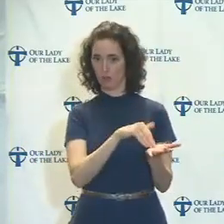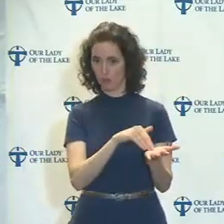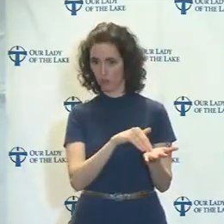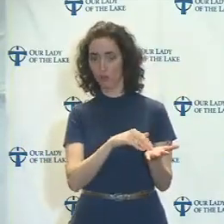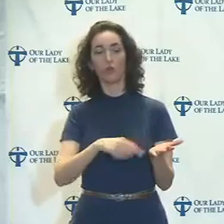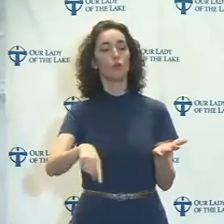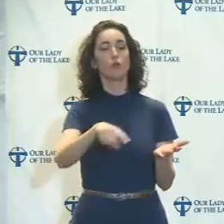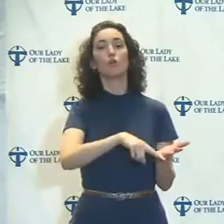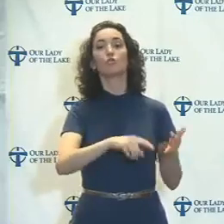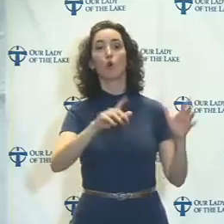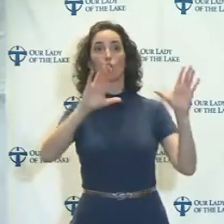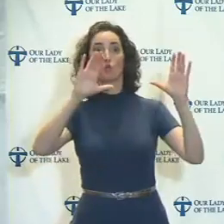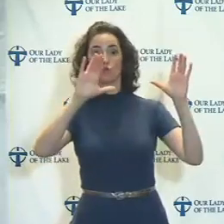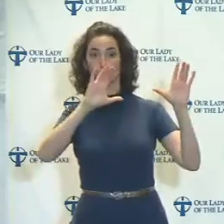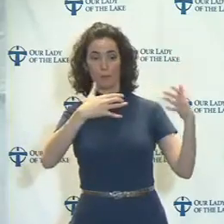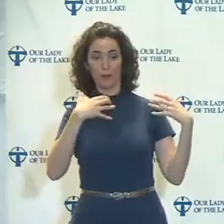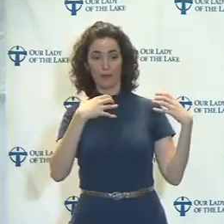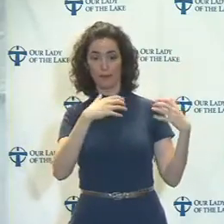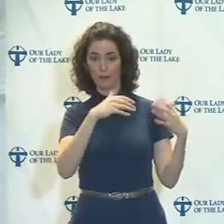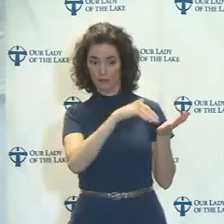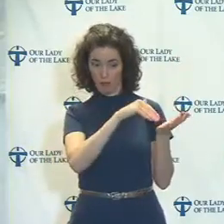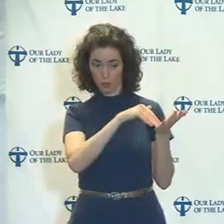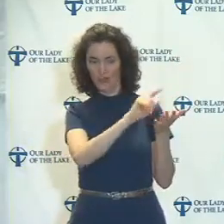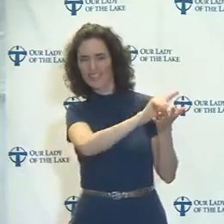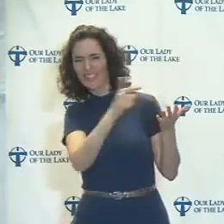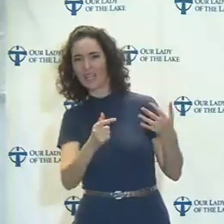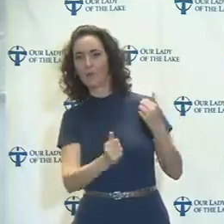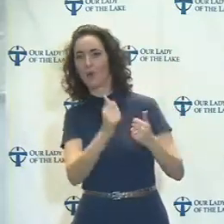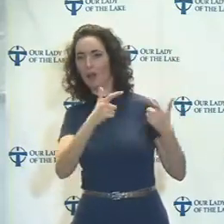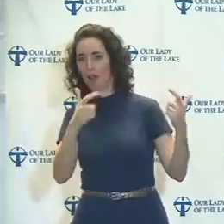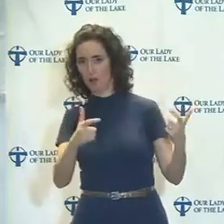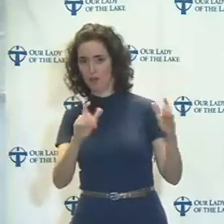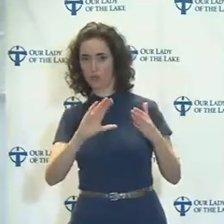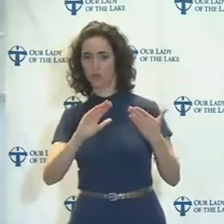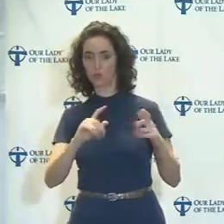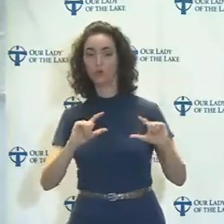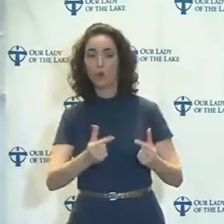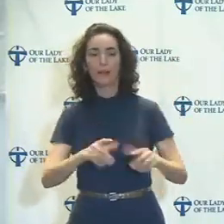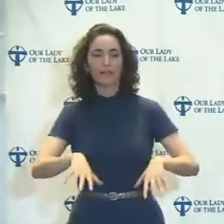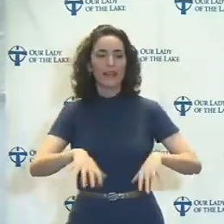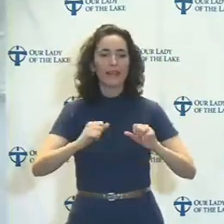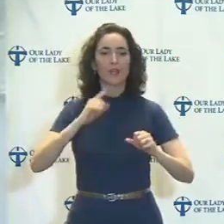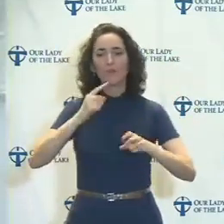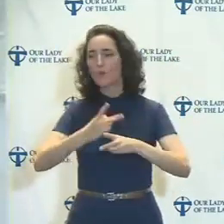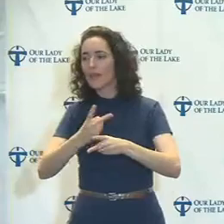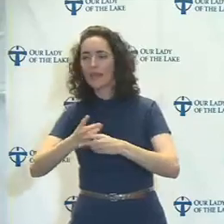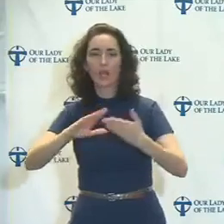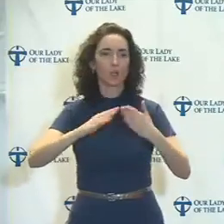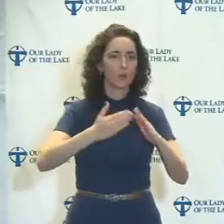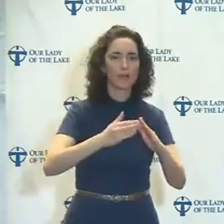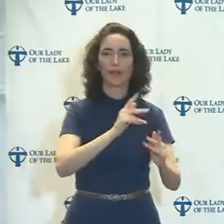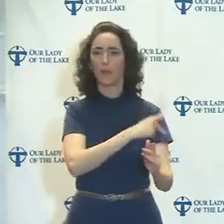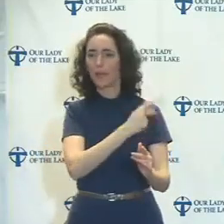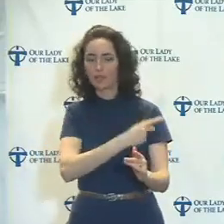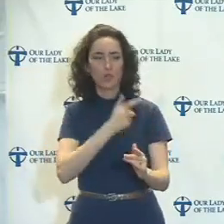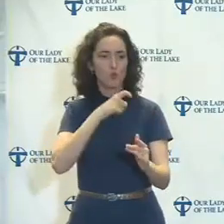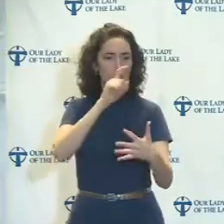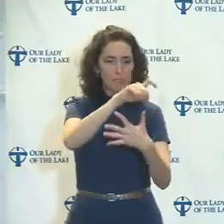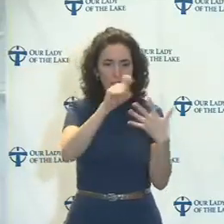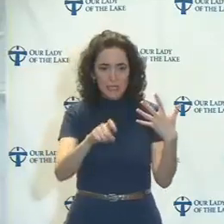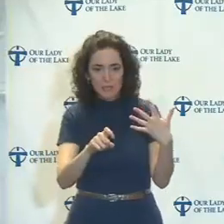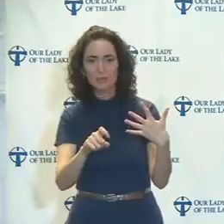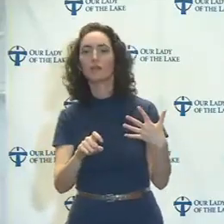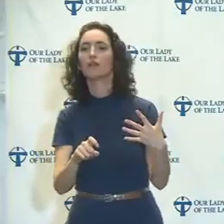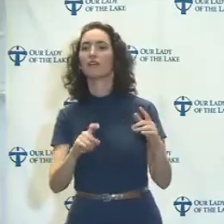take over the community vaccination for the community patients and all of those individuals who would fit the demand and the